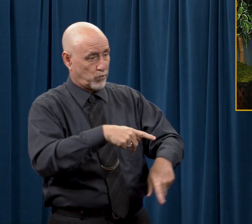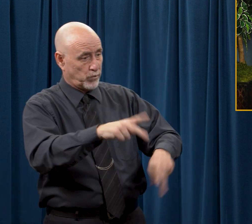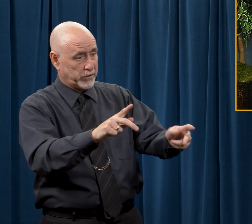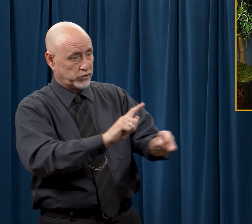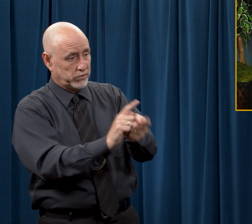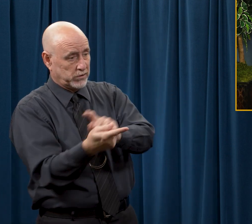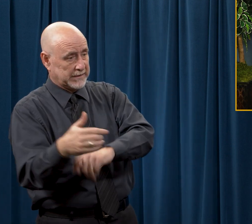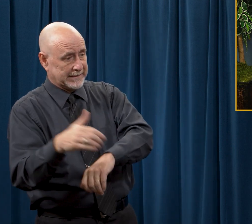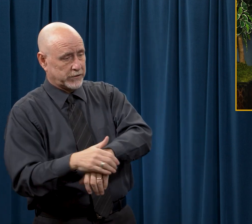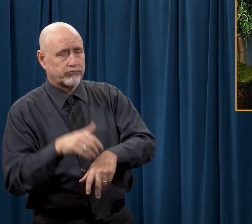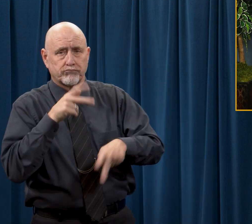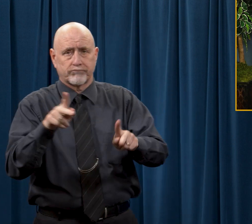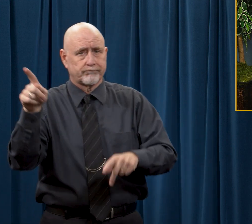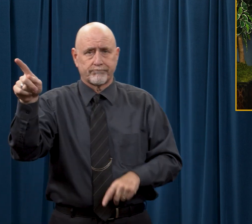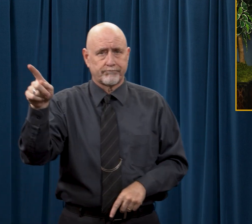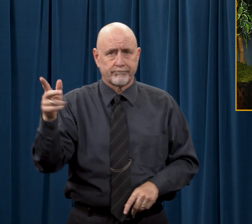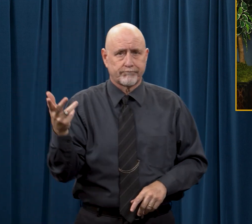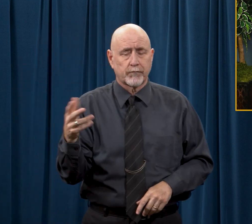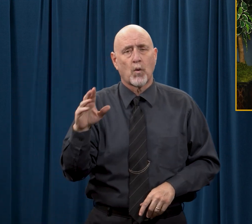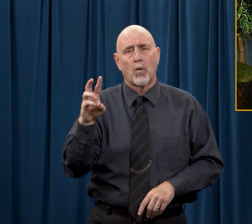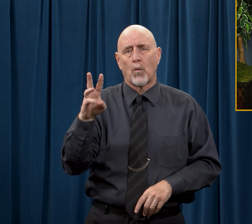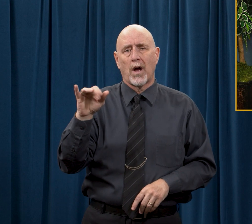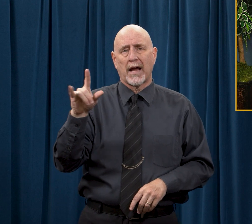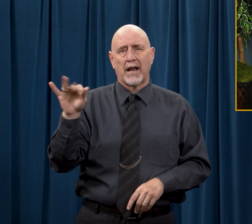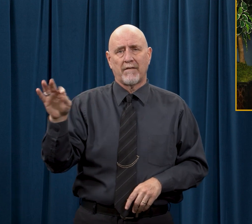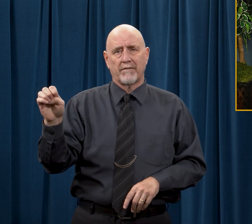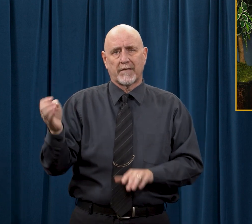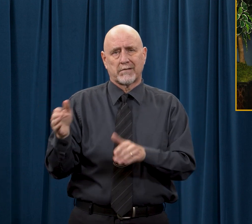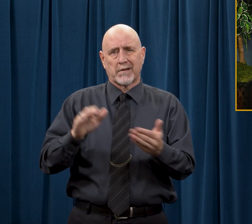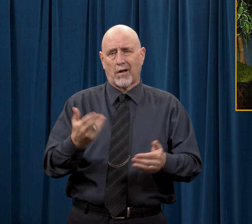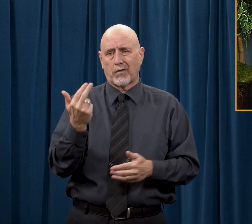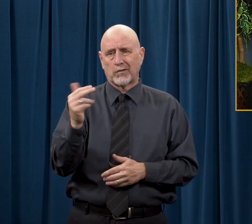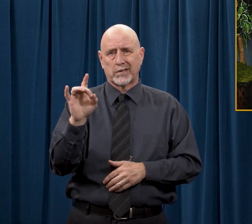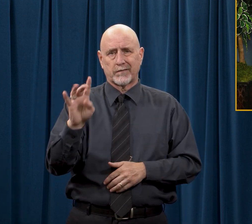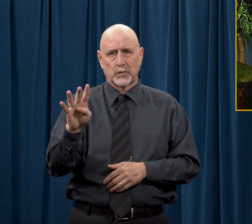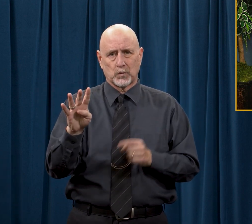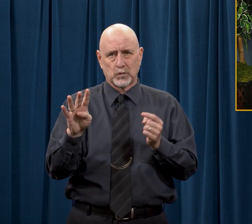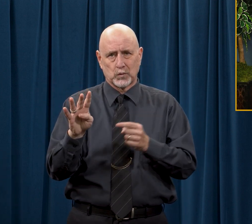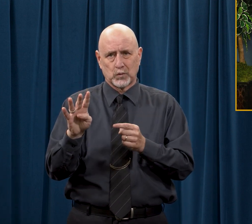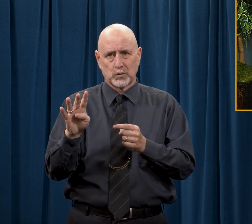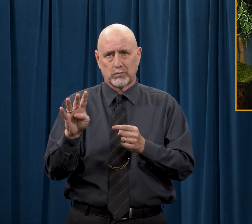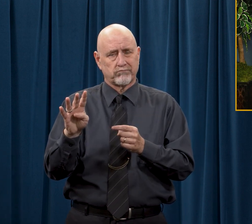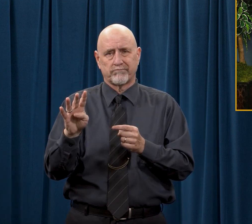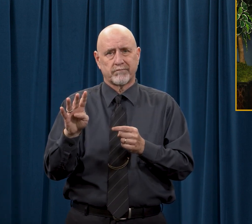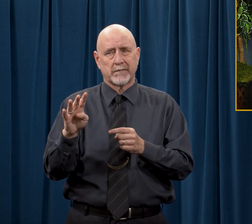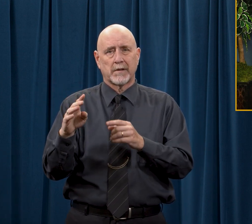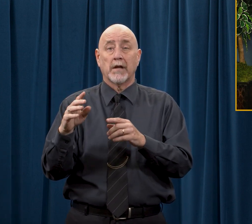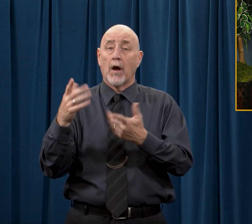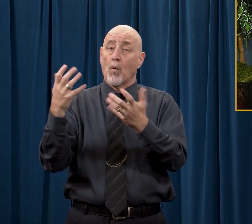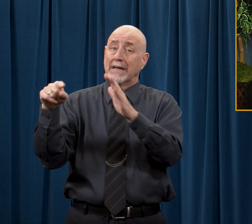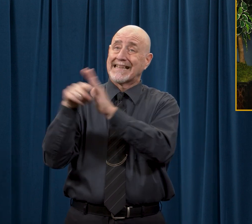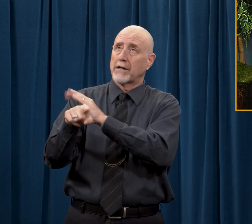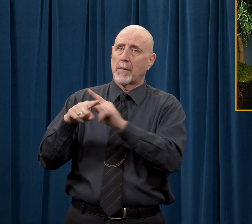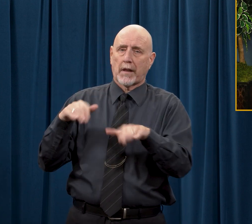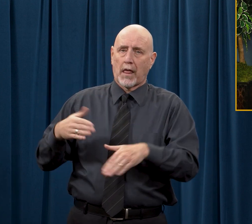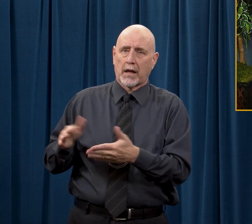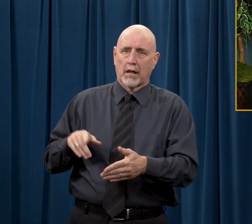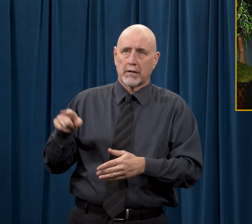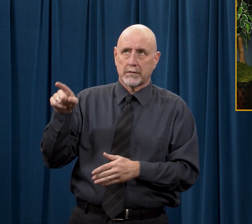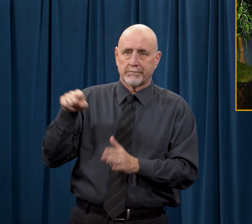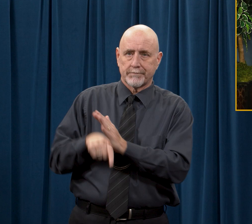about to give that permission. Wycliffe dies in 1384 before they could kill